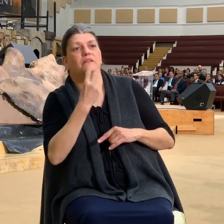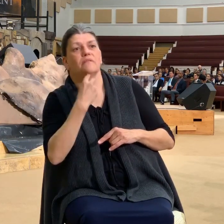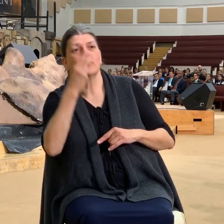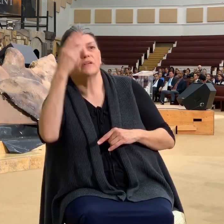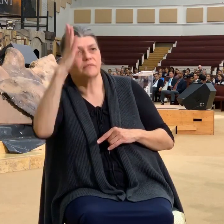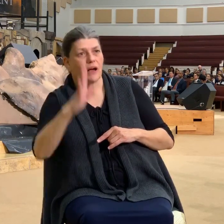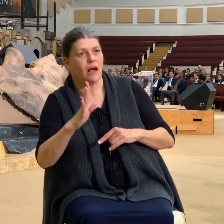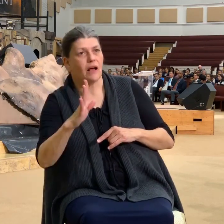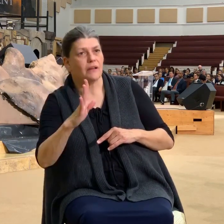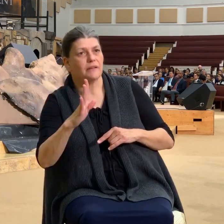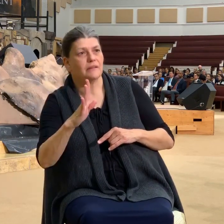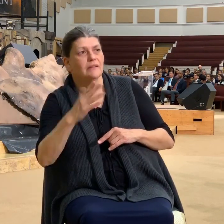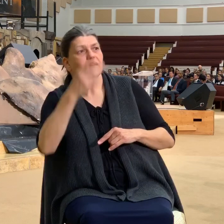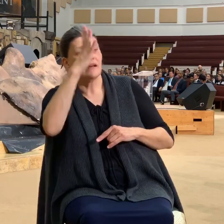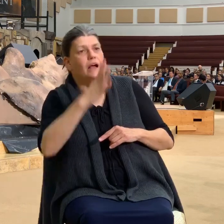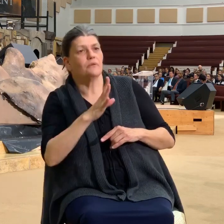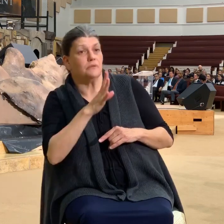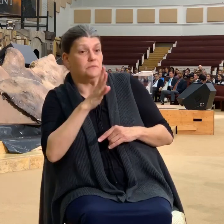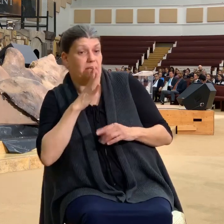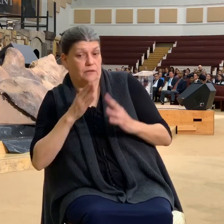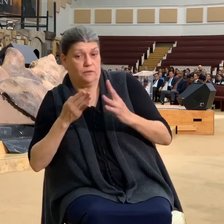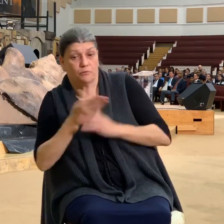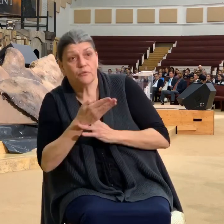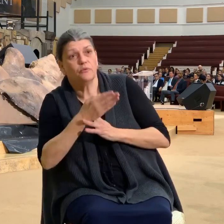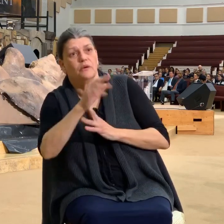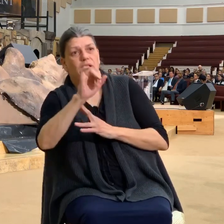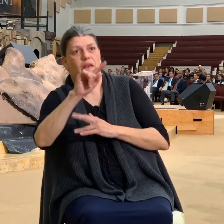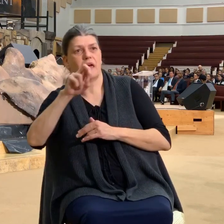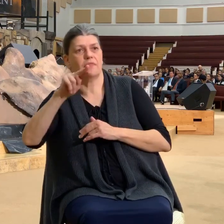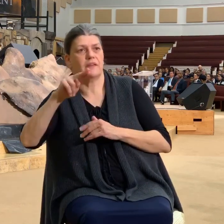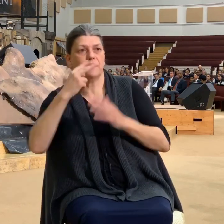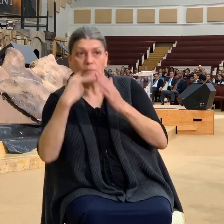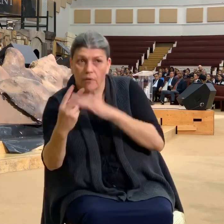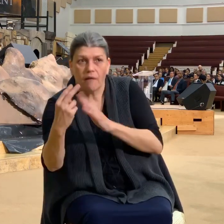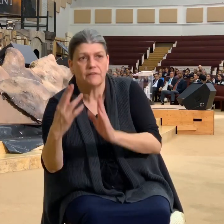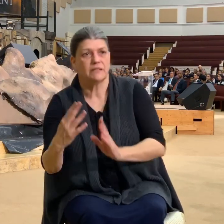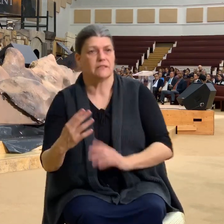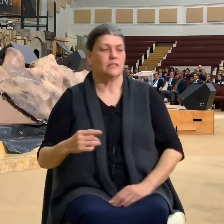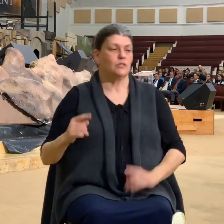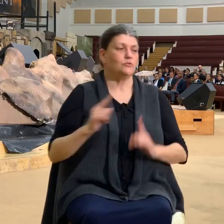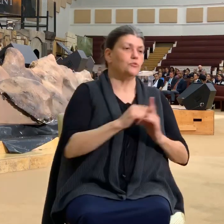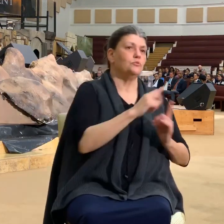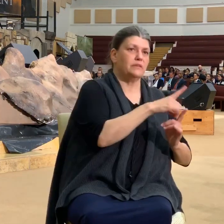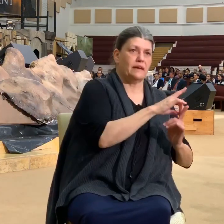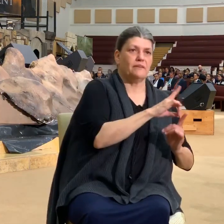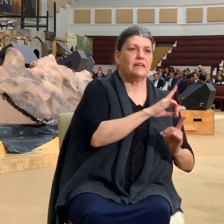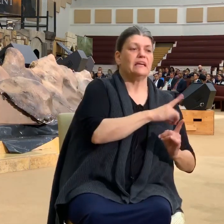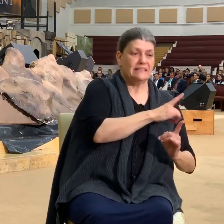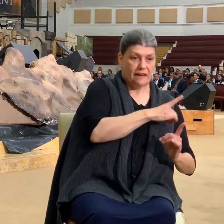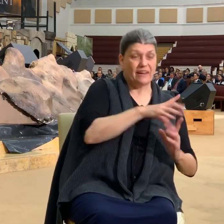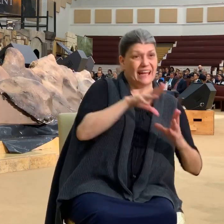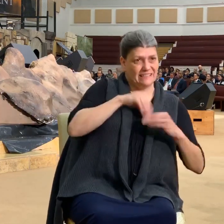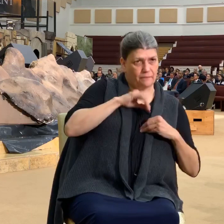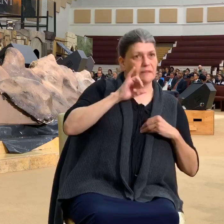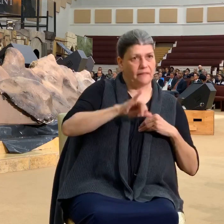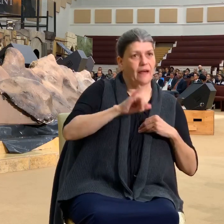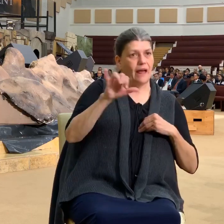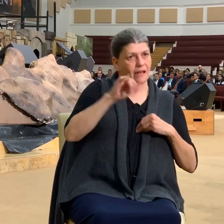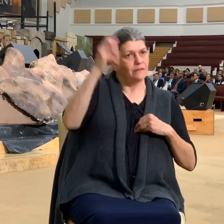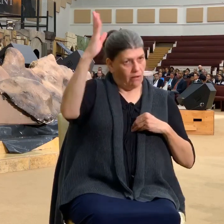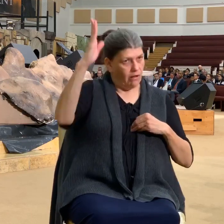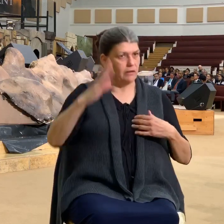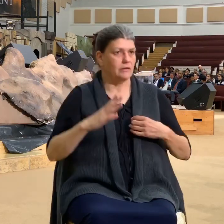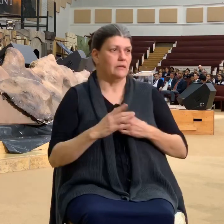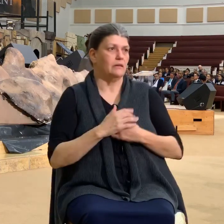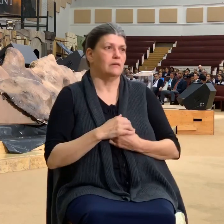God. God was speaking to me through Nathan the prophet." So not only do we need to put